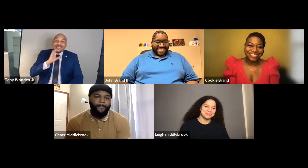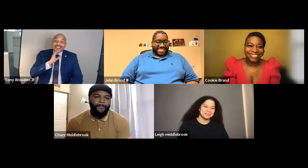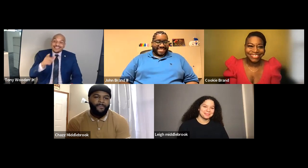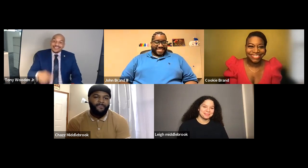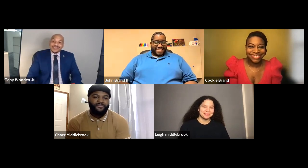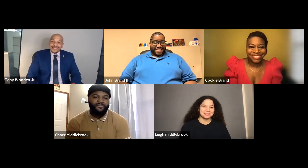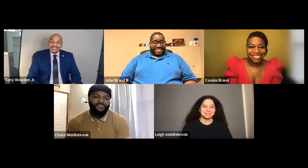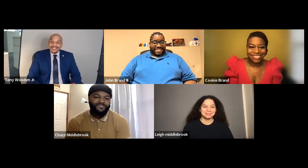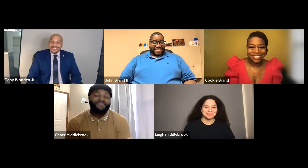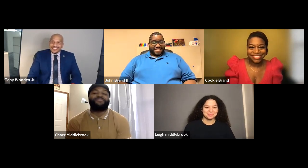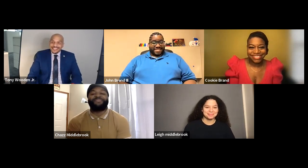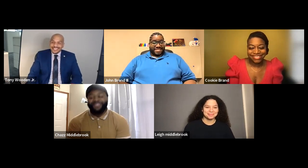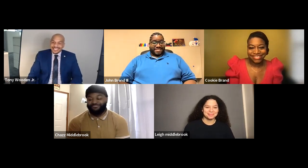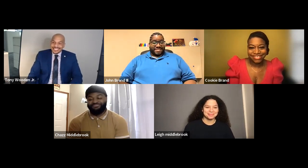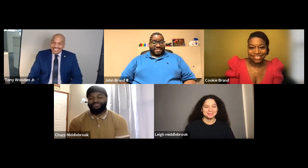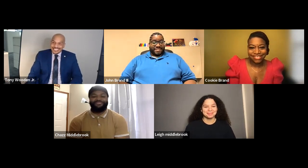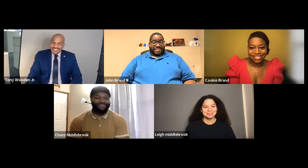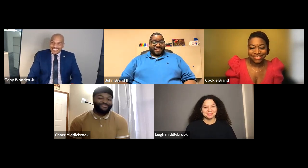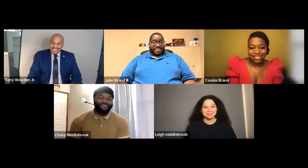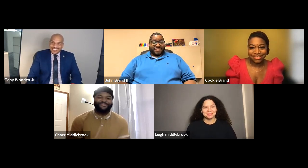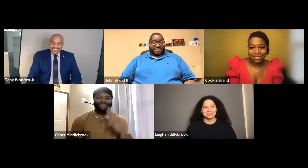All right, Tony, Chaz, you're up next.